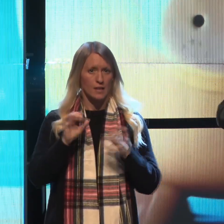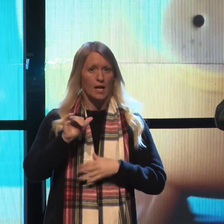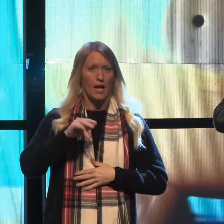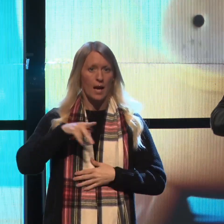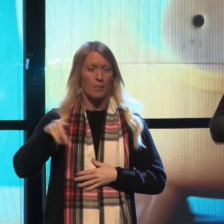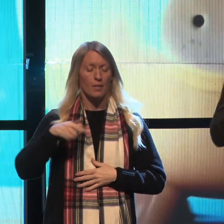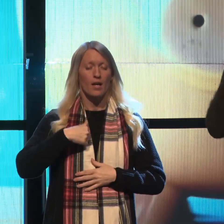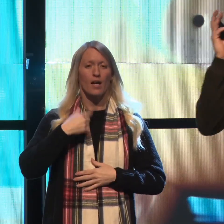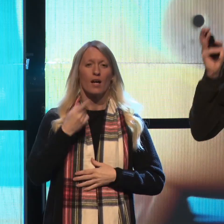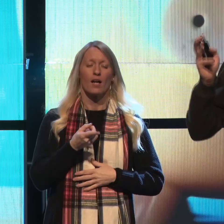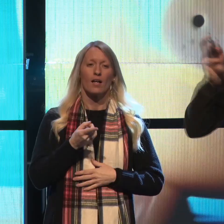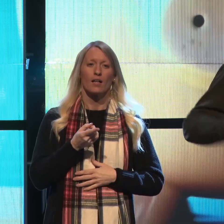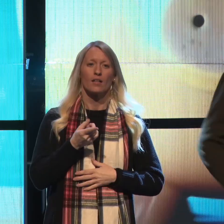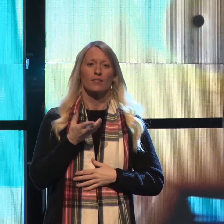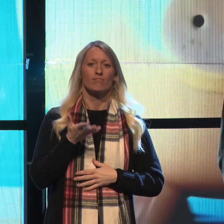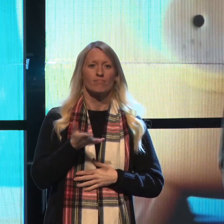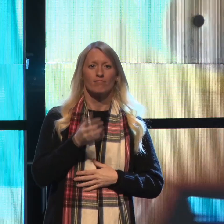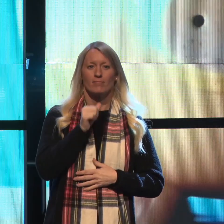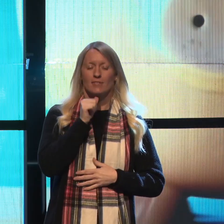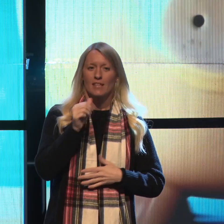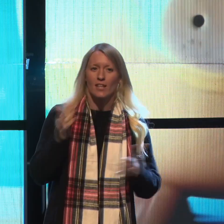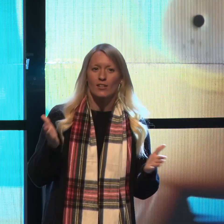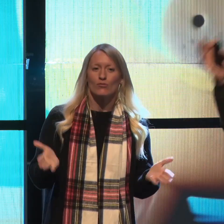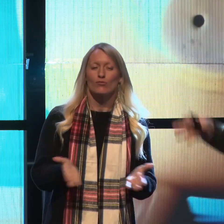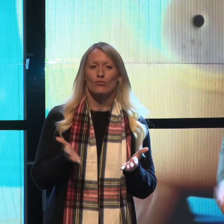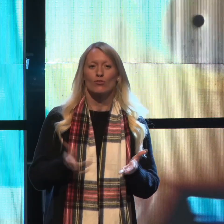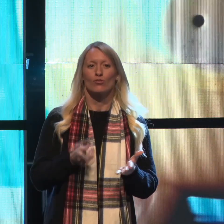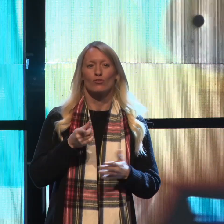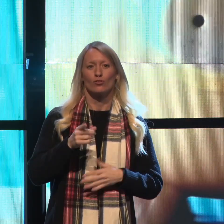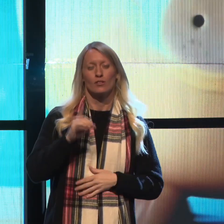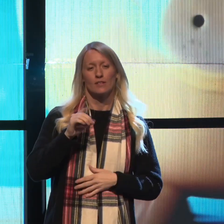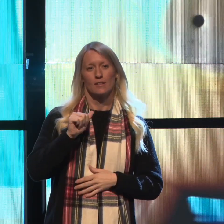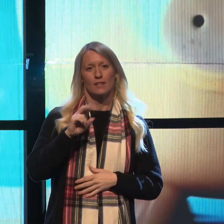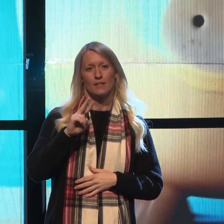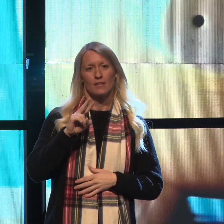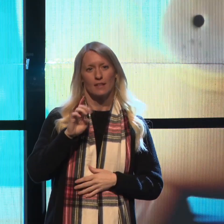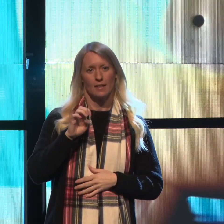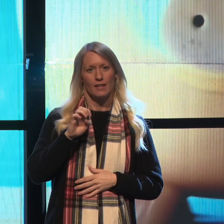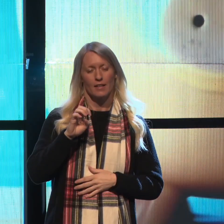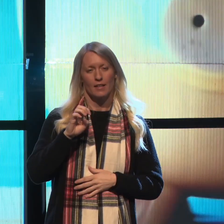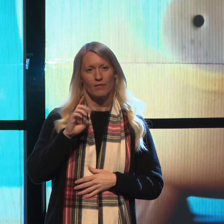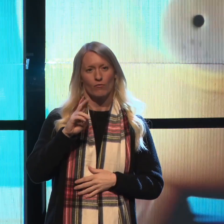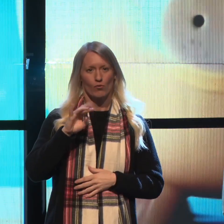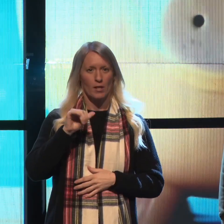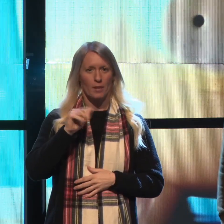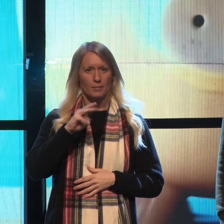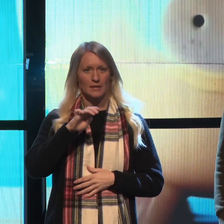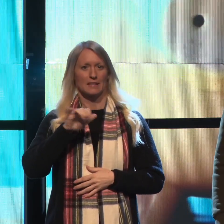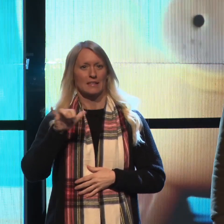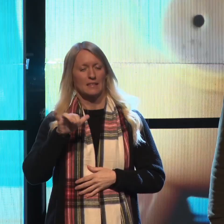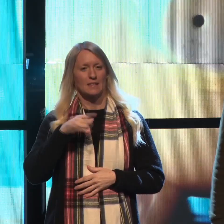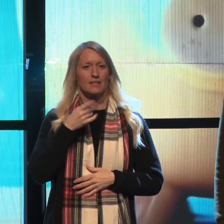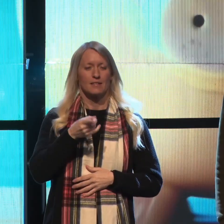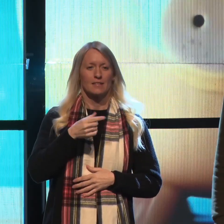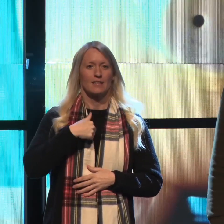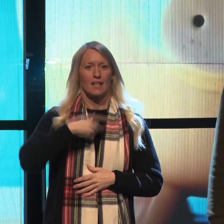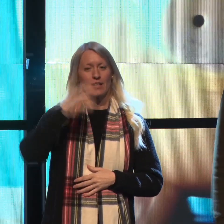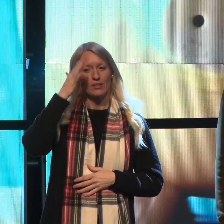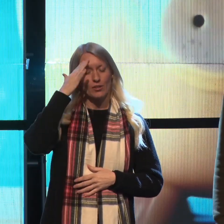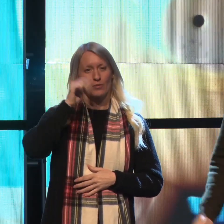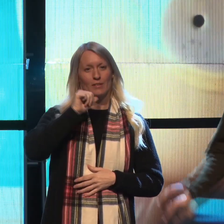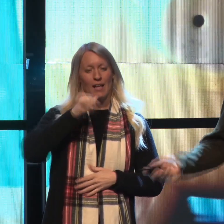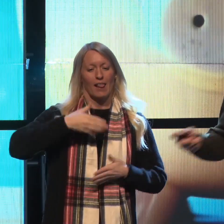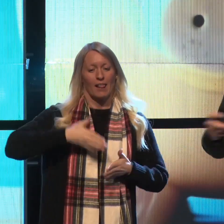me personally, right? You do you, okay? There's lots of great tools out there. I know, I just said that, and I don't think I'm allowed to say that as a pastor